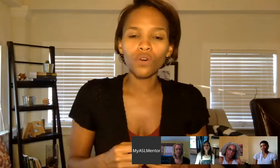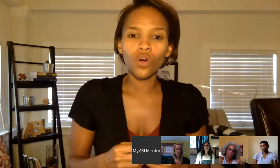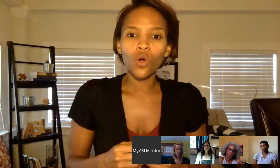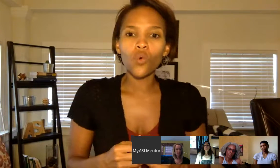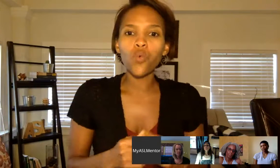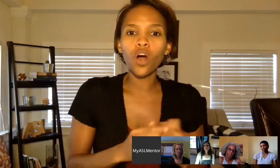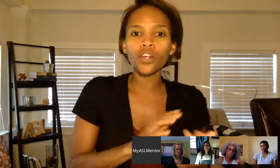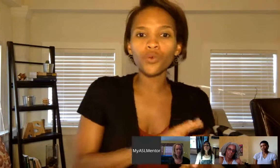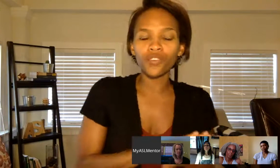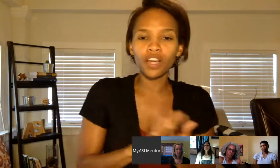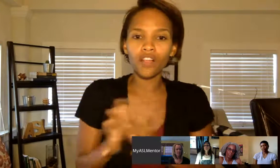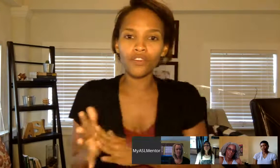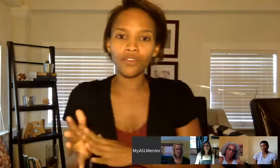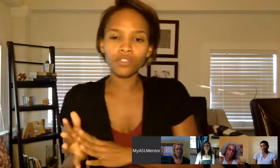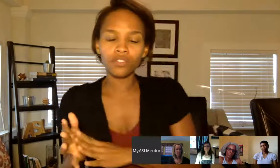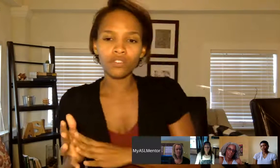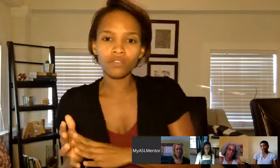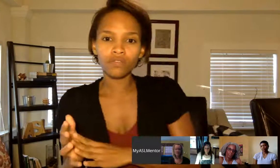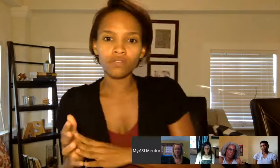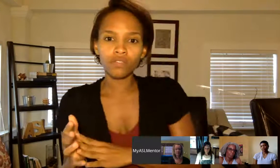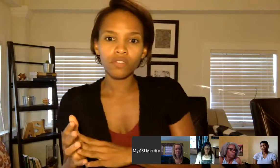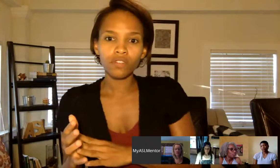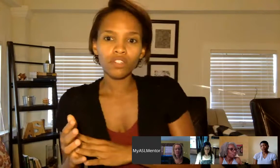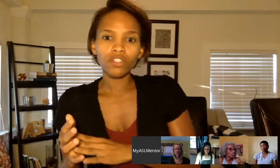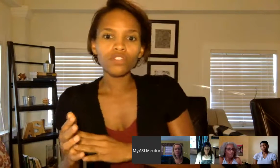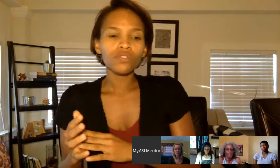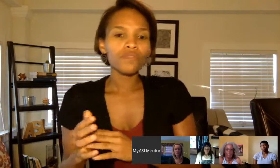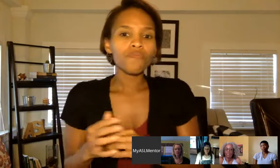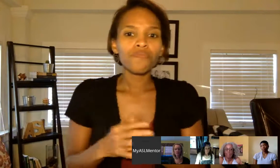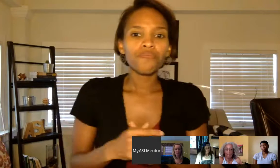promoting one or the other?